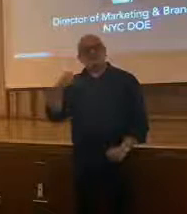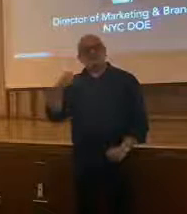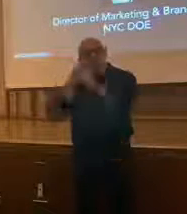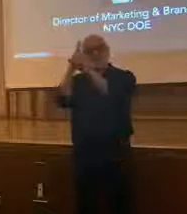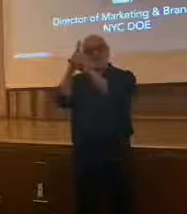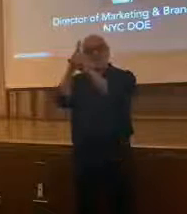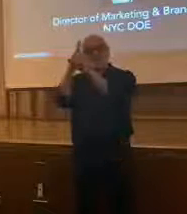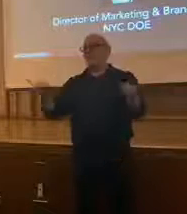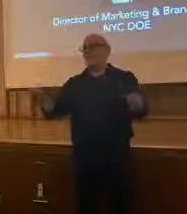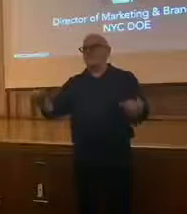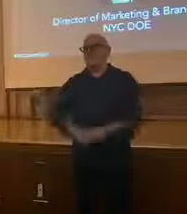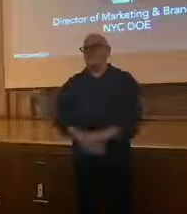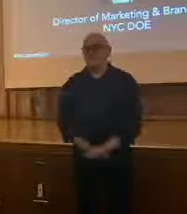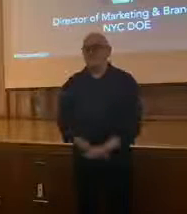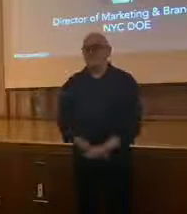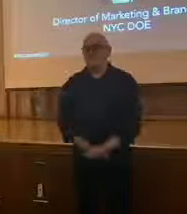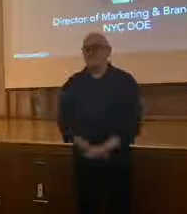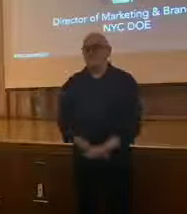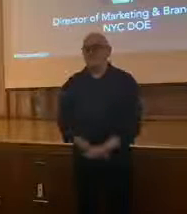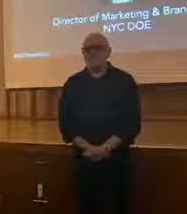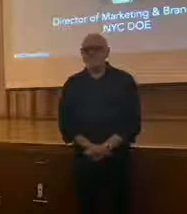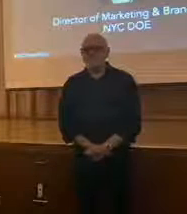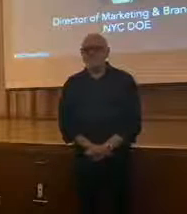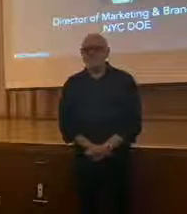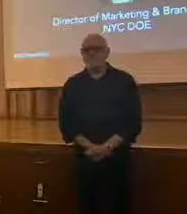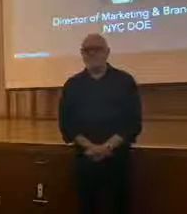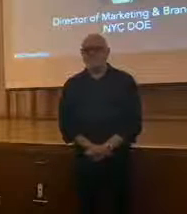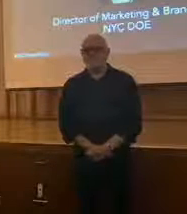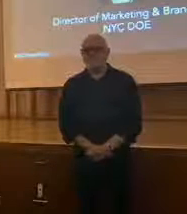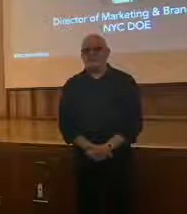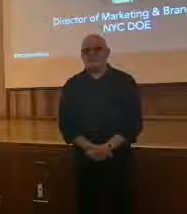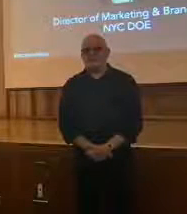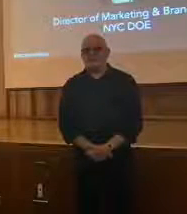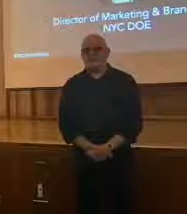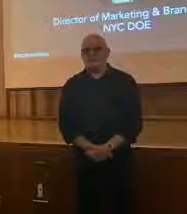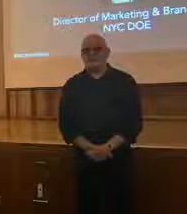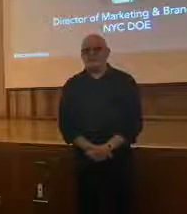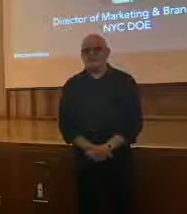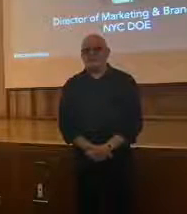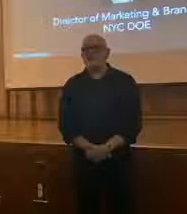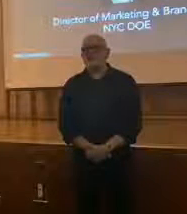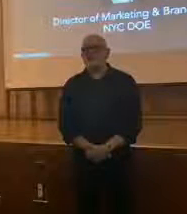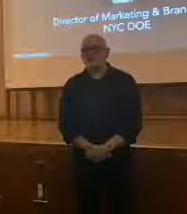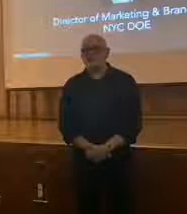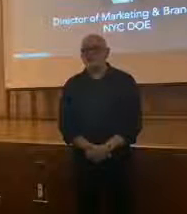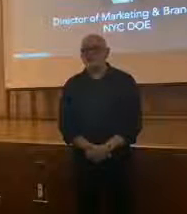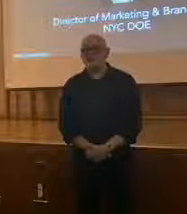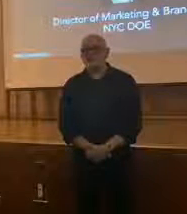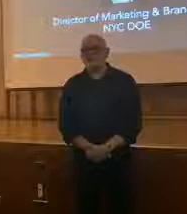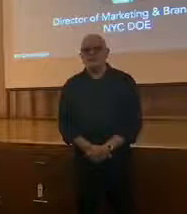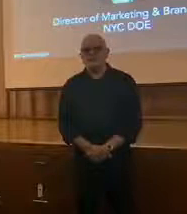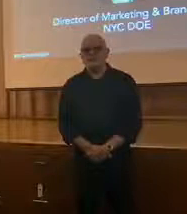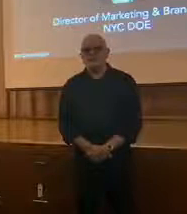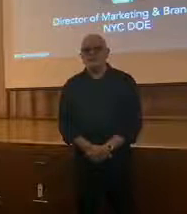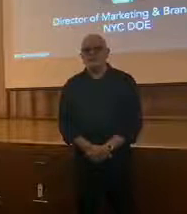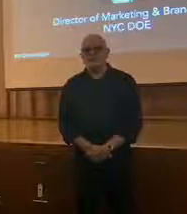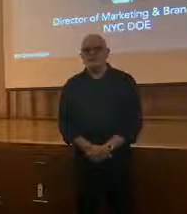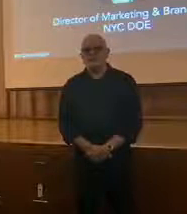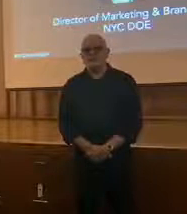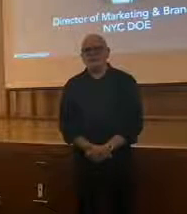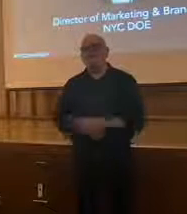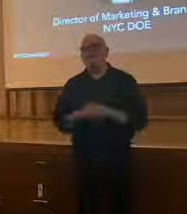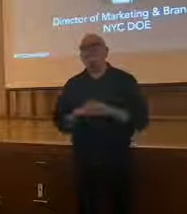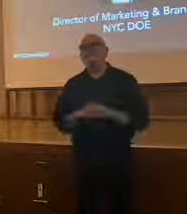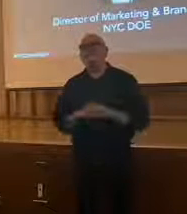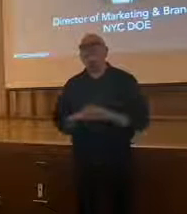families have access to the information that they need, regardless of what language they speak, regardless of what their abilities are. And obviously we have